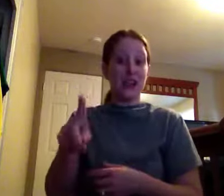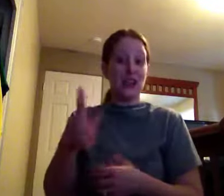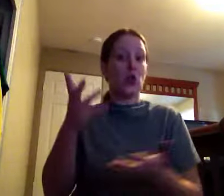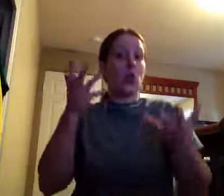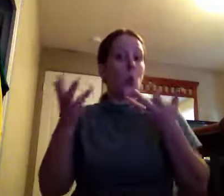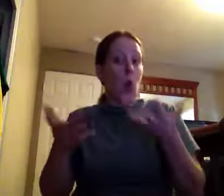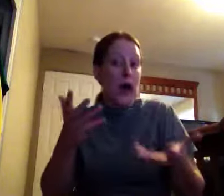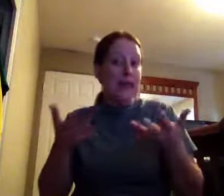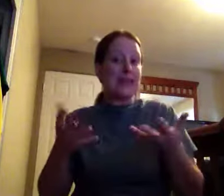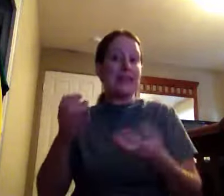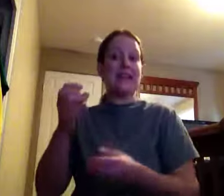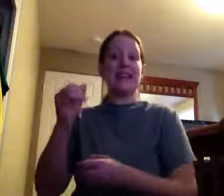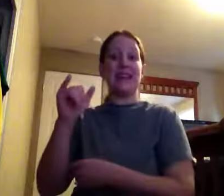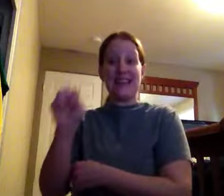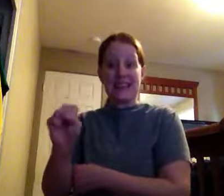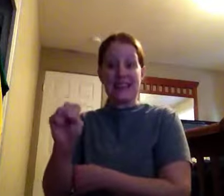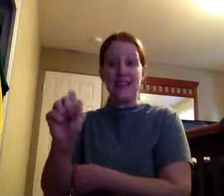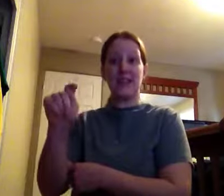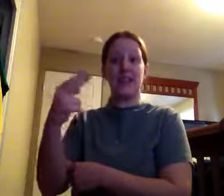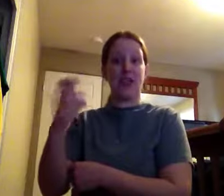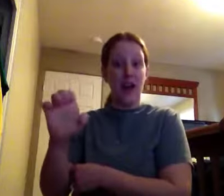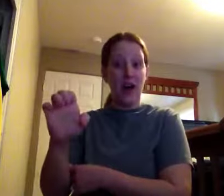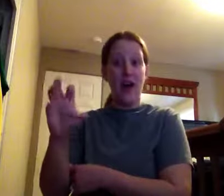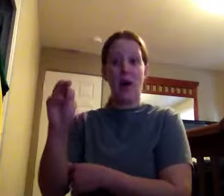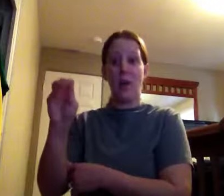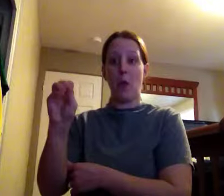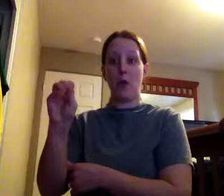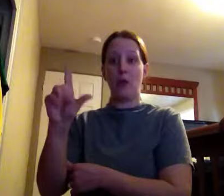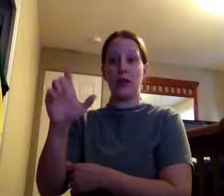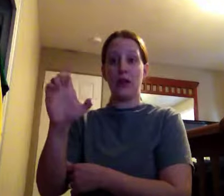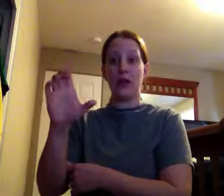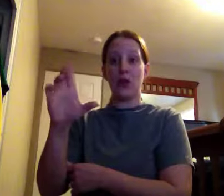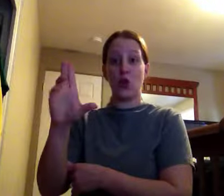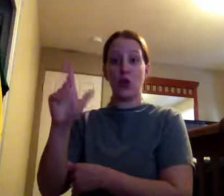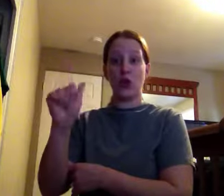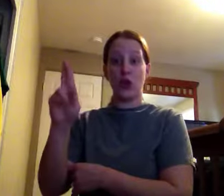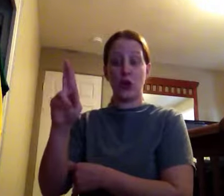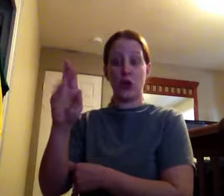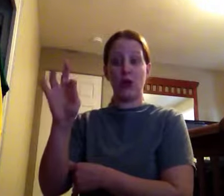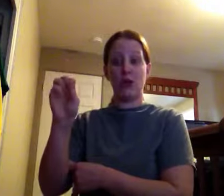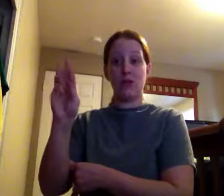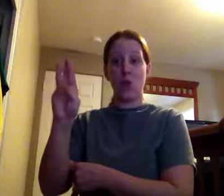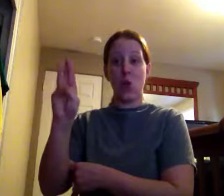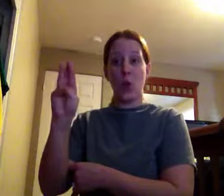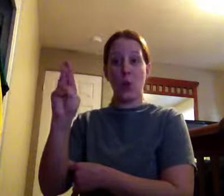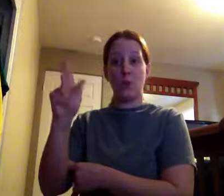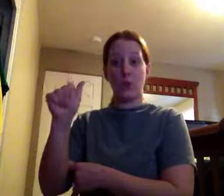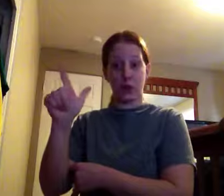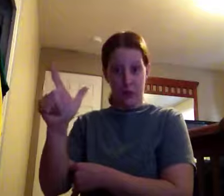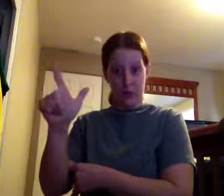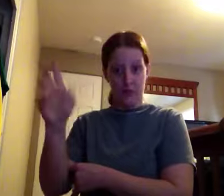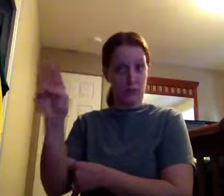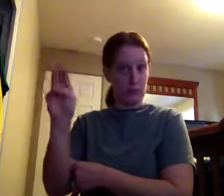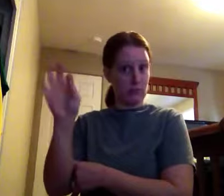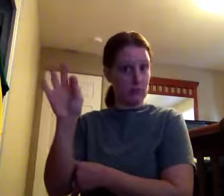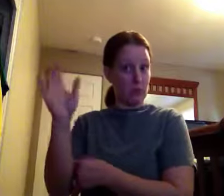formula? That's your question. You have lots of information here. So what's a molecular formula? Oh, I know. That brings